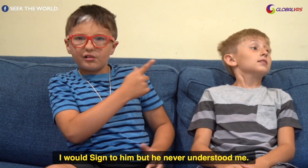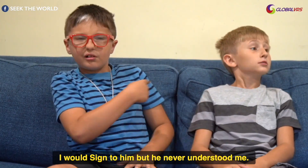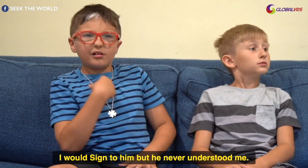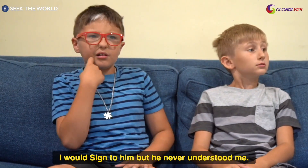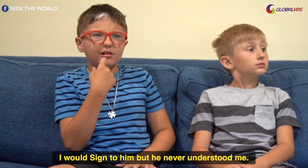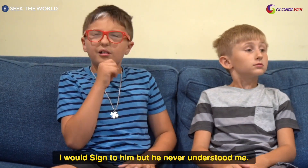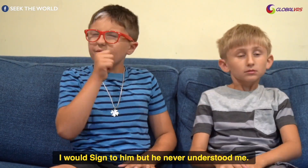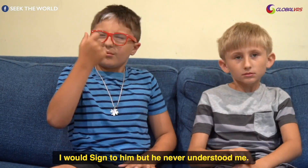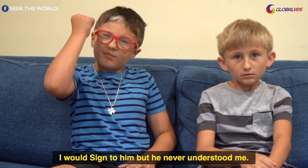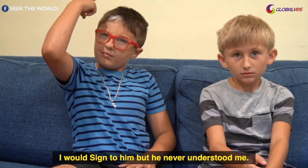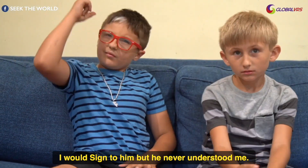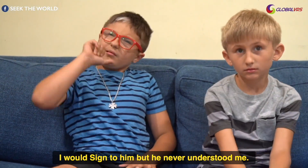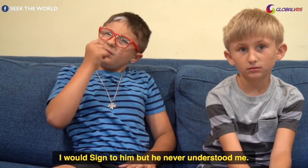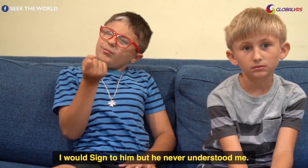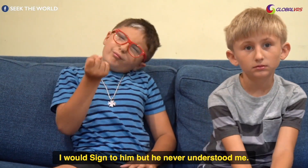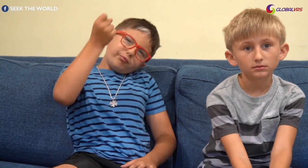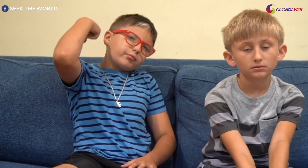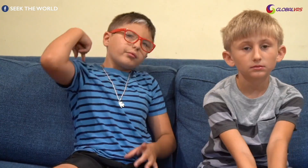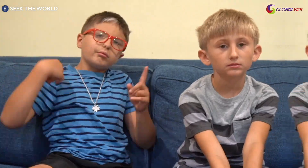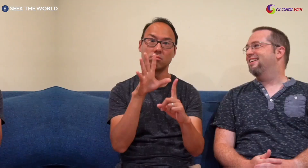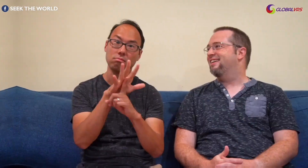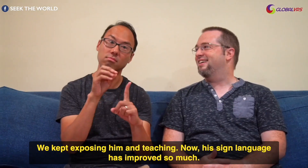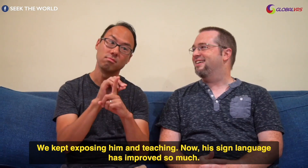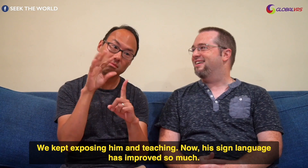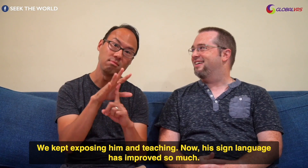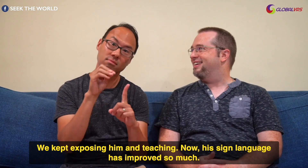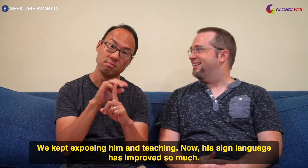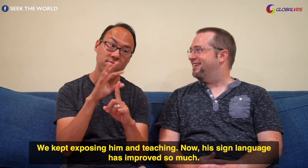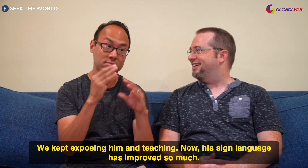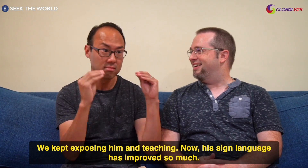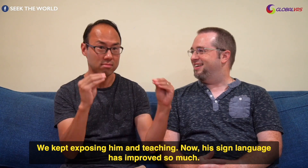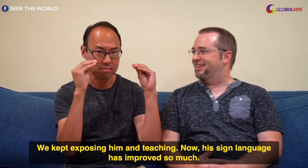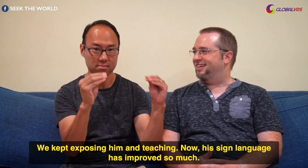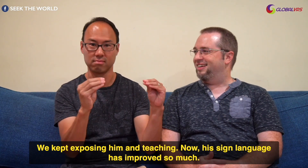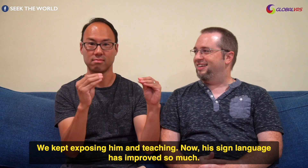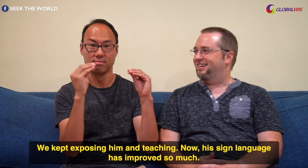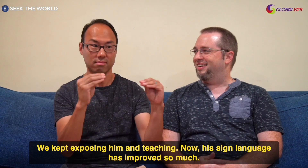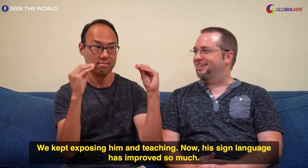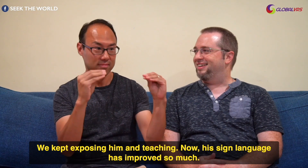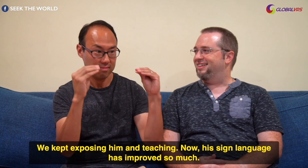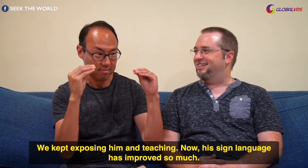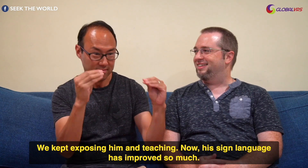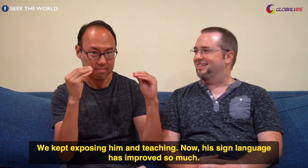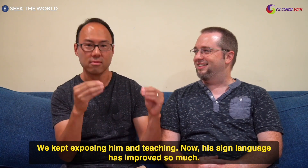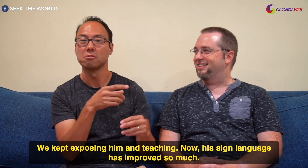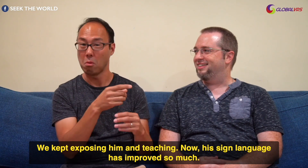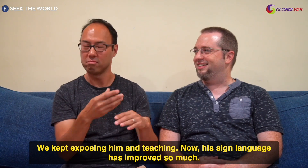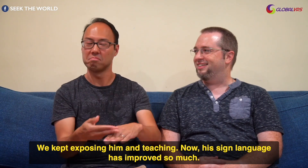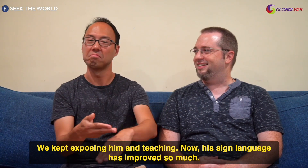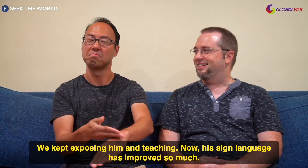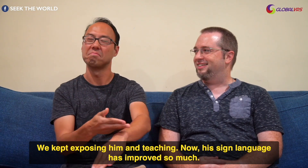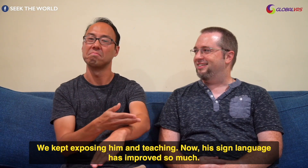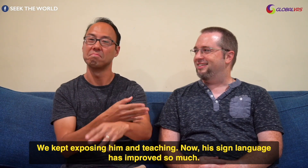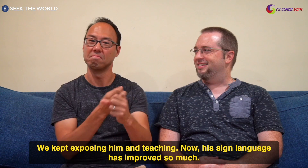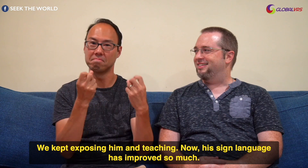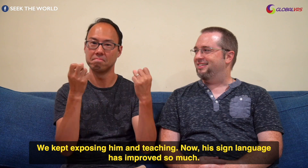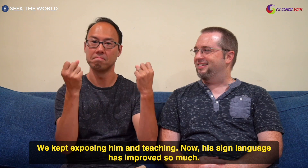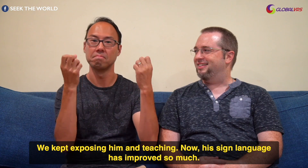I would sign to him and he would never understand me at all. We kept exposing him and teaching him. Now his sign language